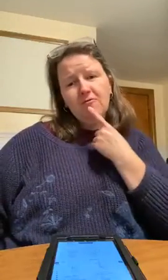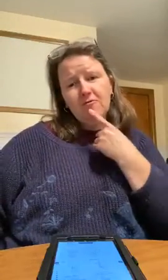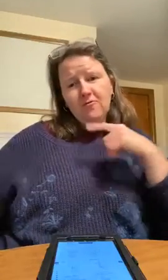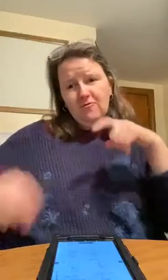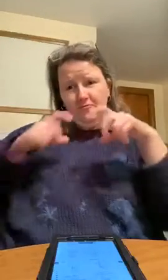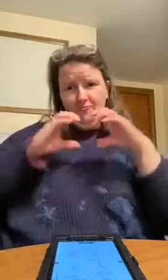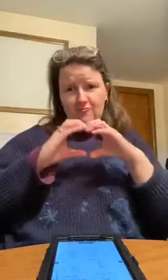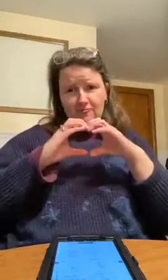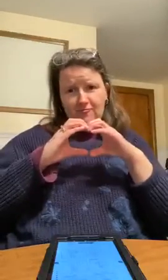Ooh.